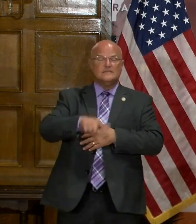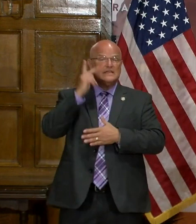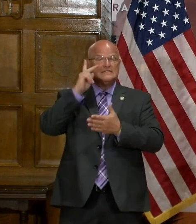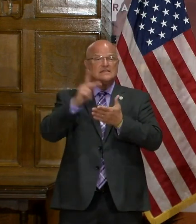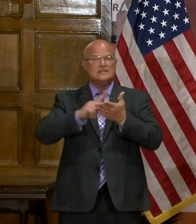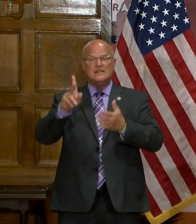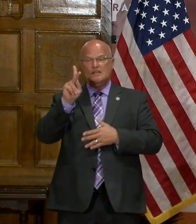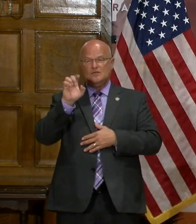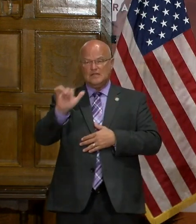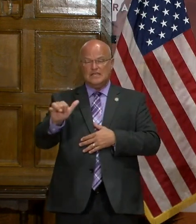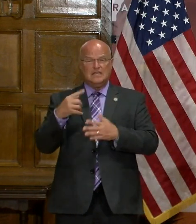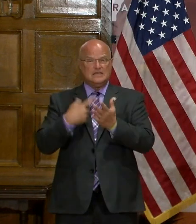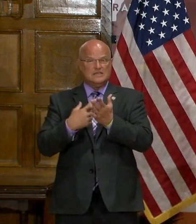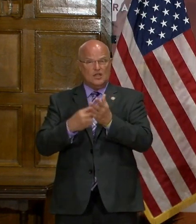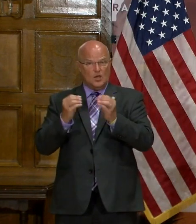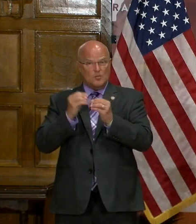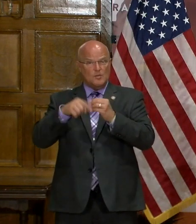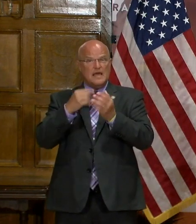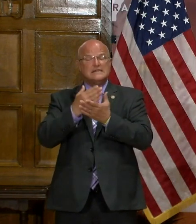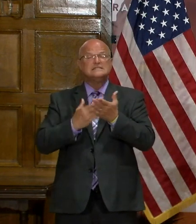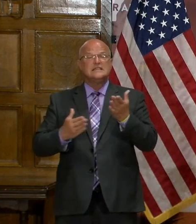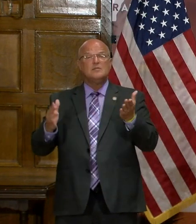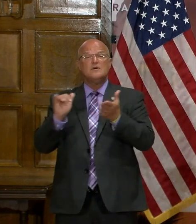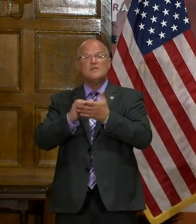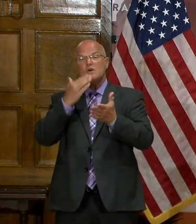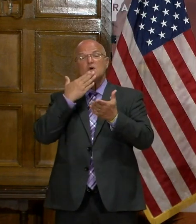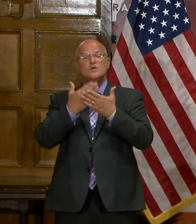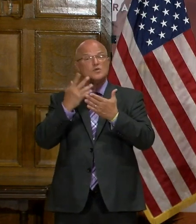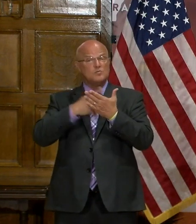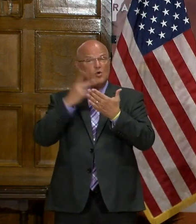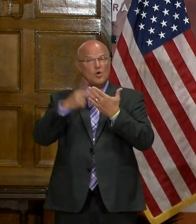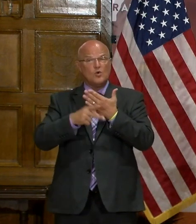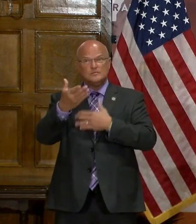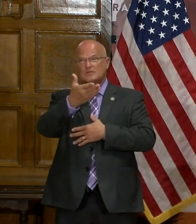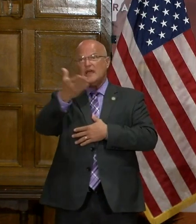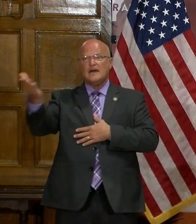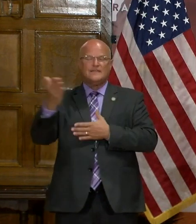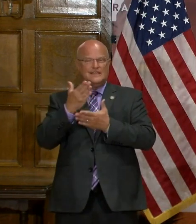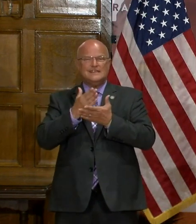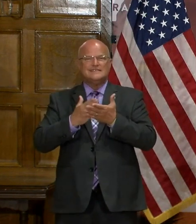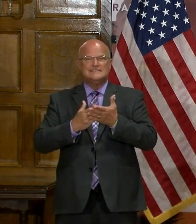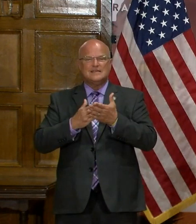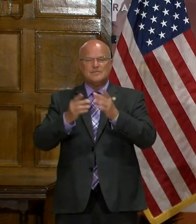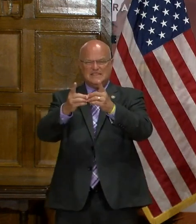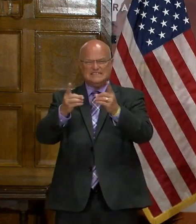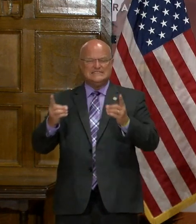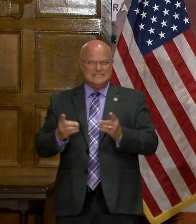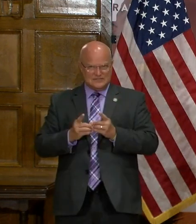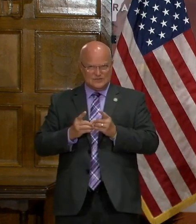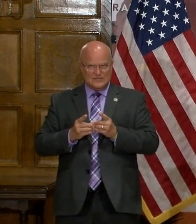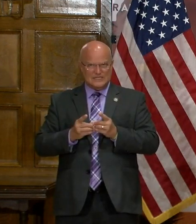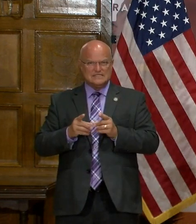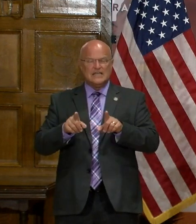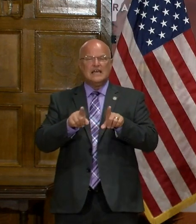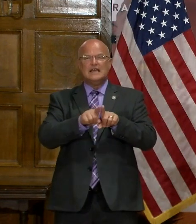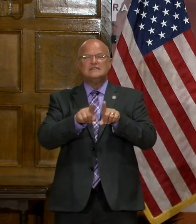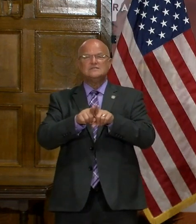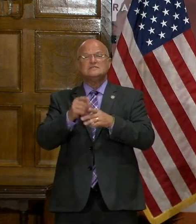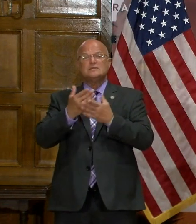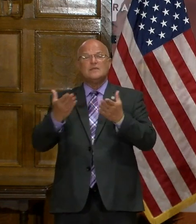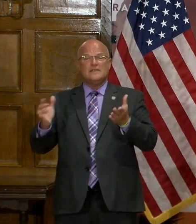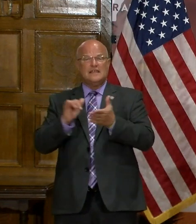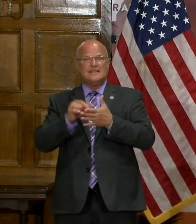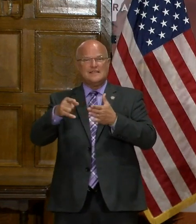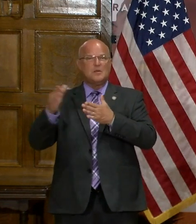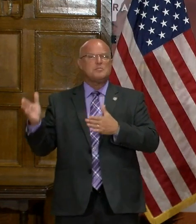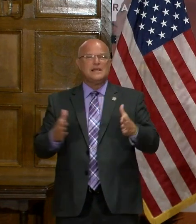Key to come and to talk more about some of the good programs that are out there and some of the districts as to some of the